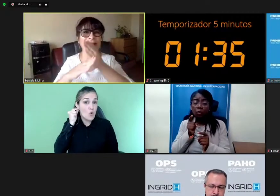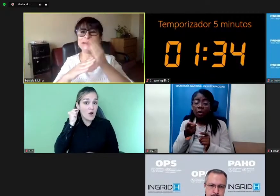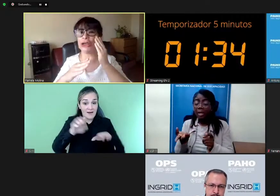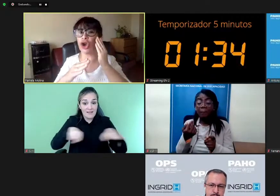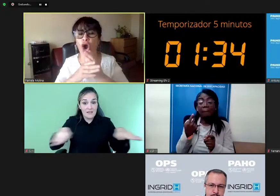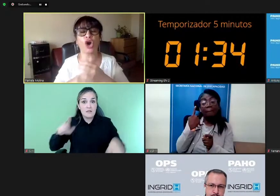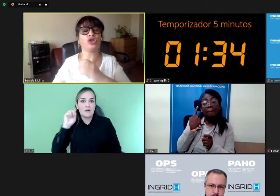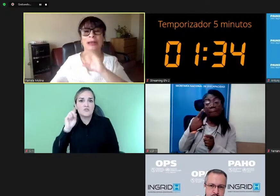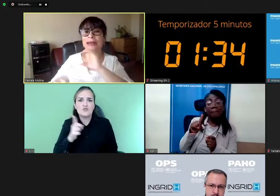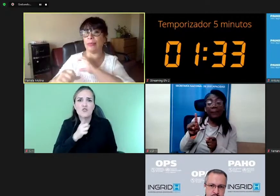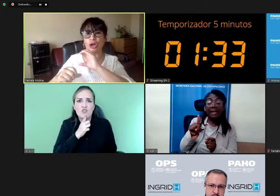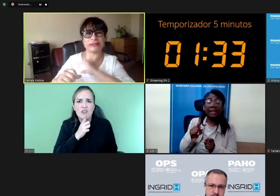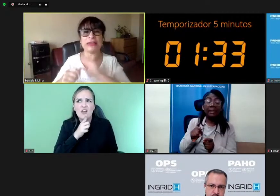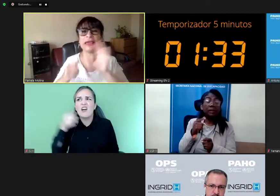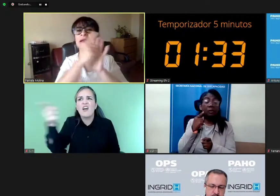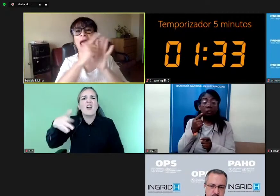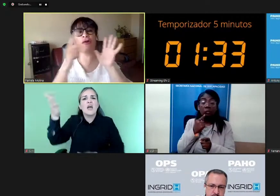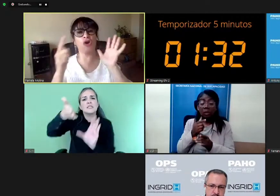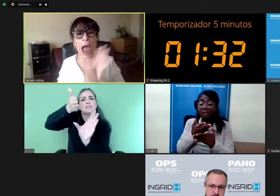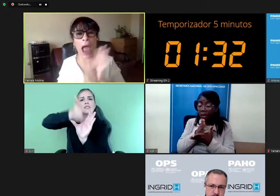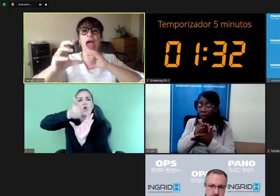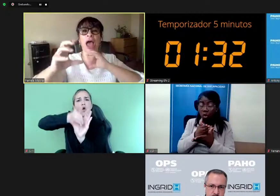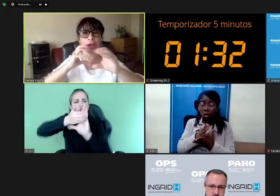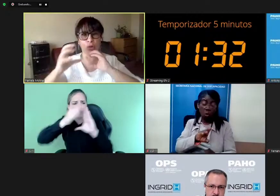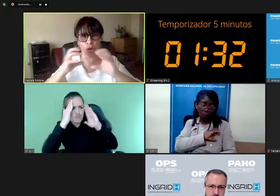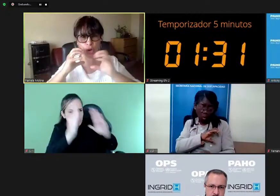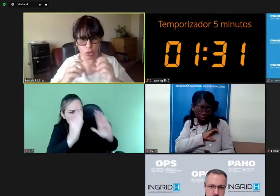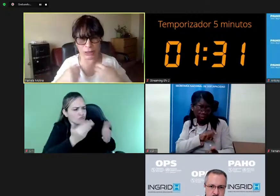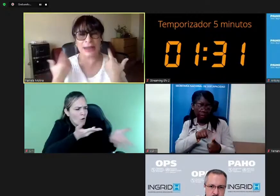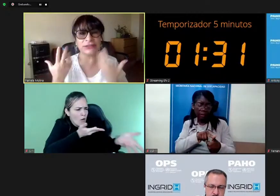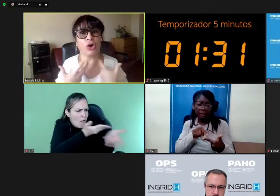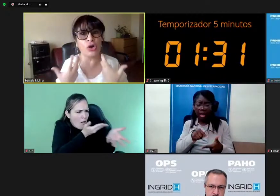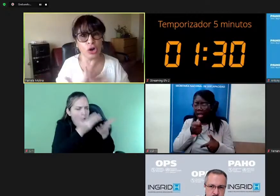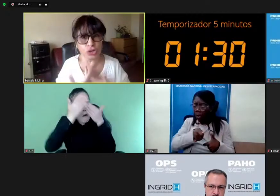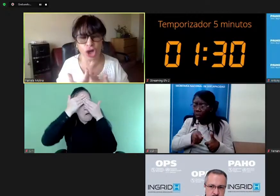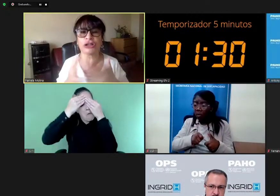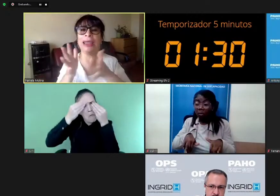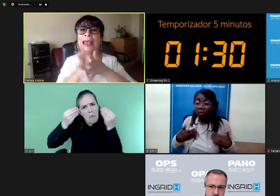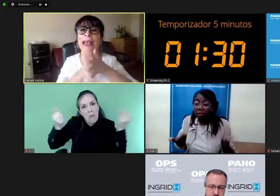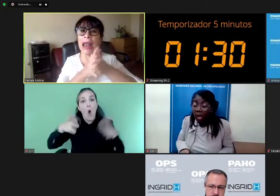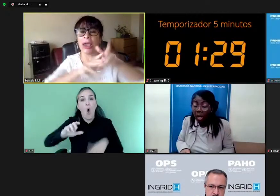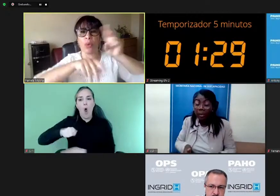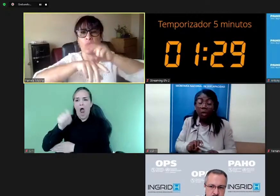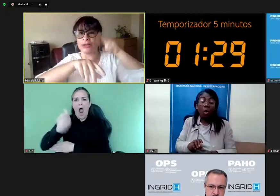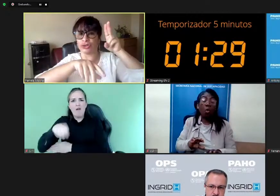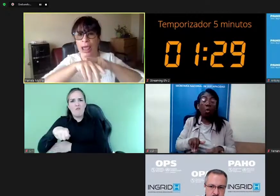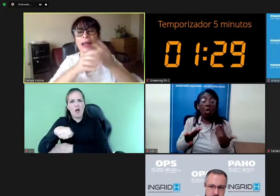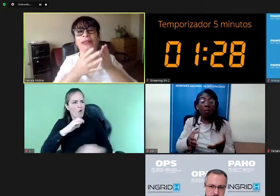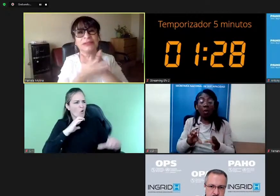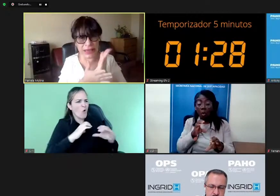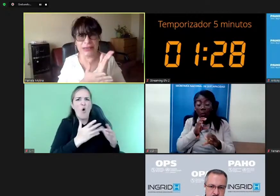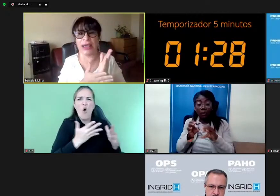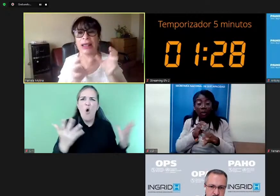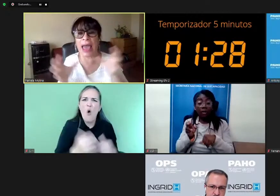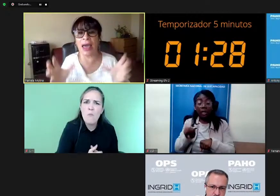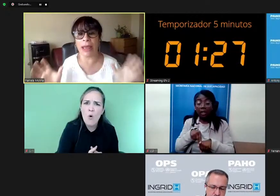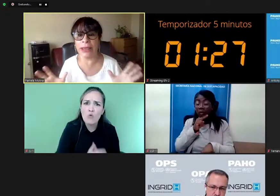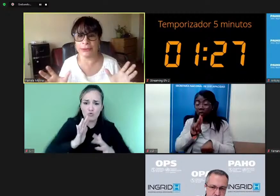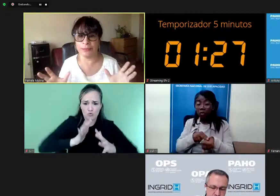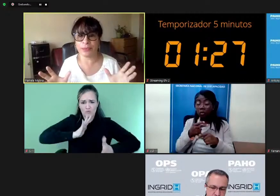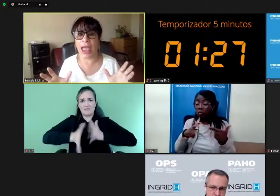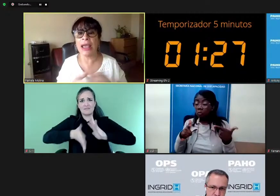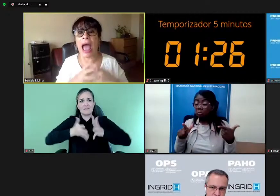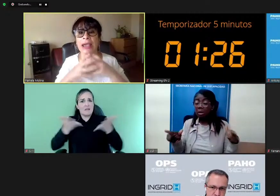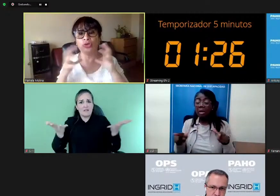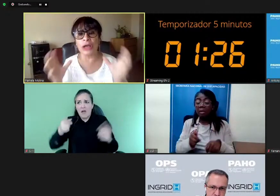sexual violence for deaf women because not psychologists law enforcement of lawyers can communicate with us